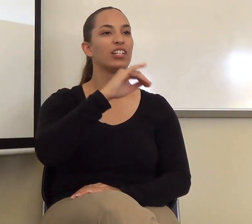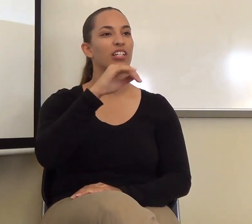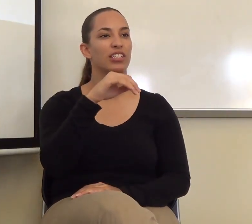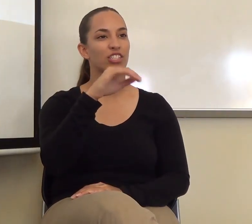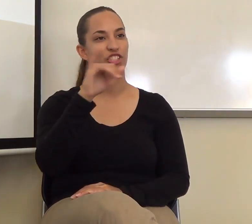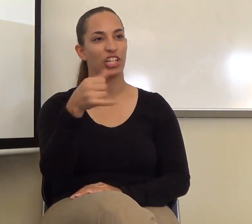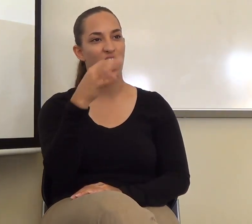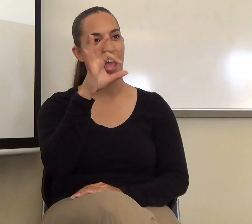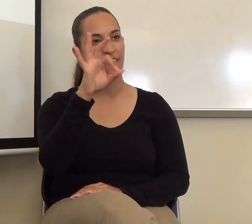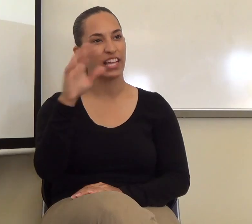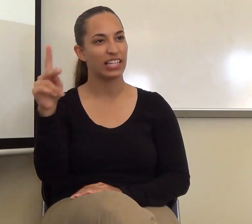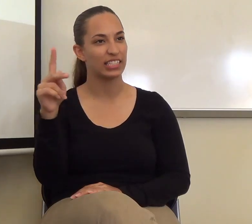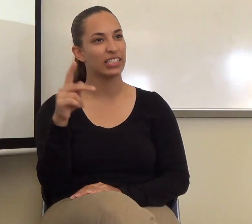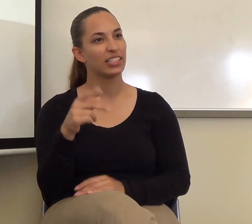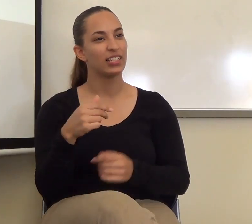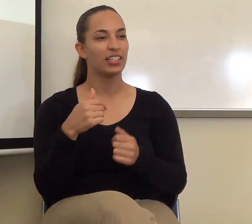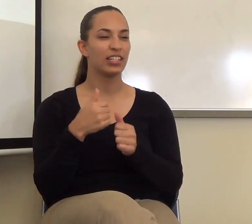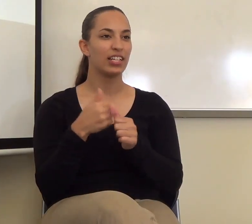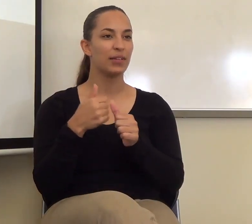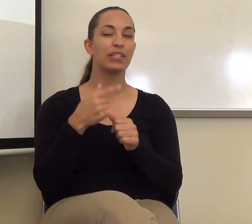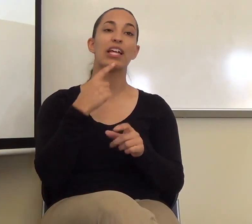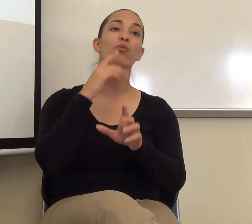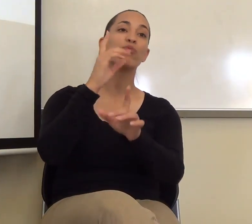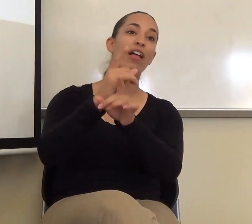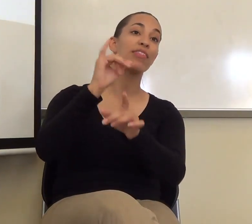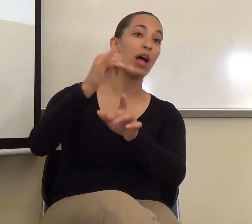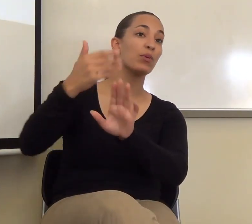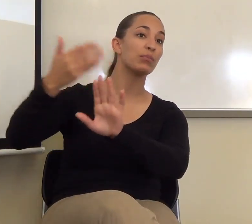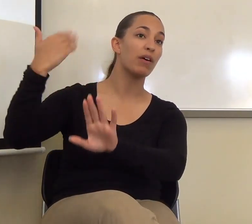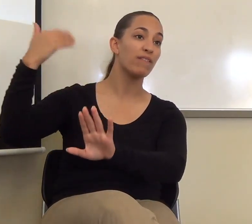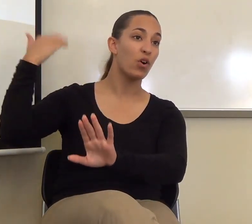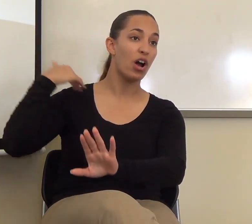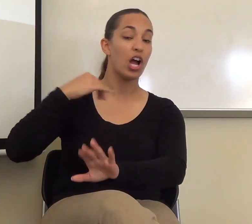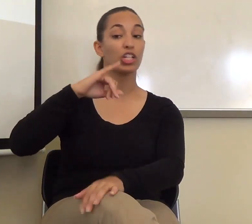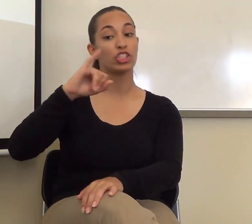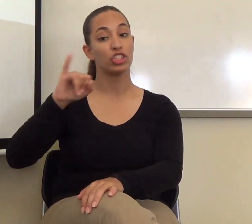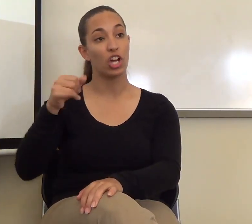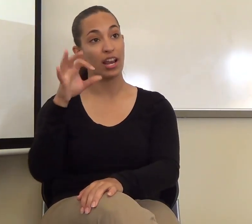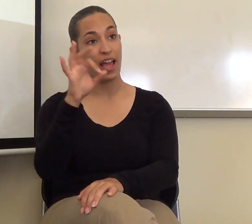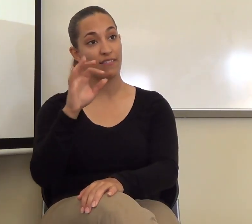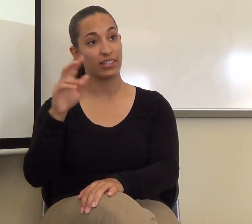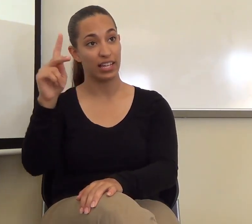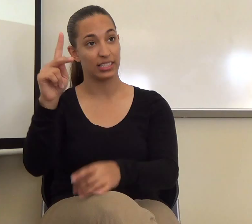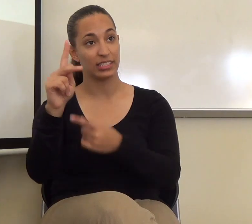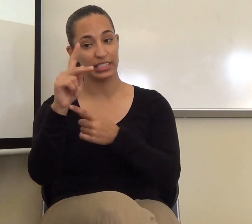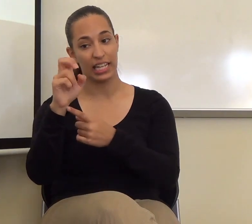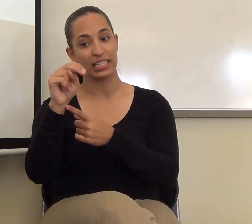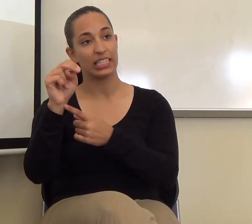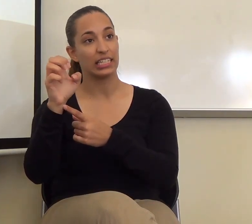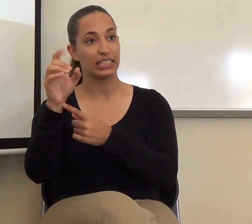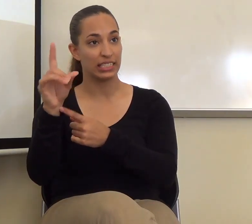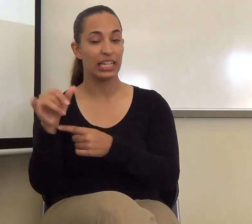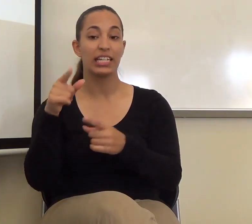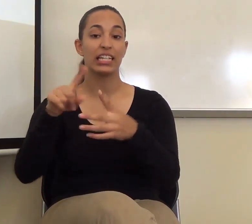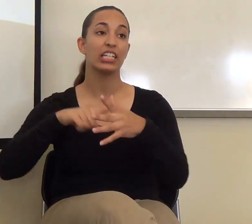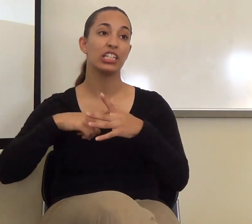middle of That was downtown before, Dallas. exactly. It was John F. Kennedy that started the Secret Service worrying about stuff like